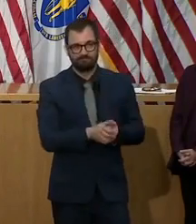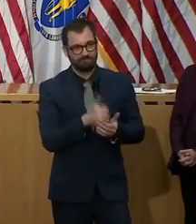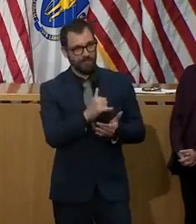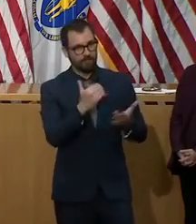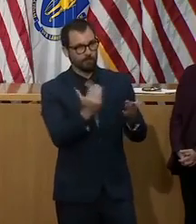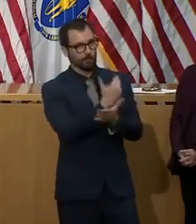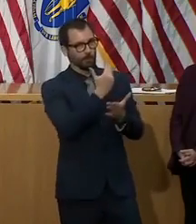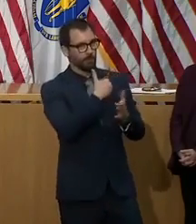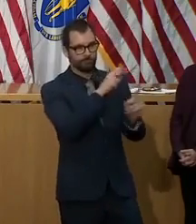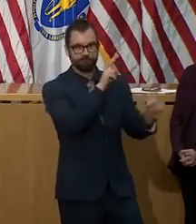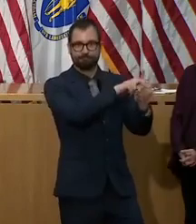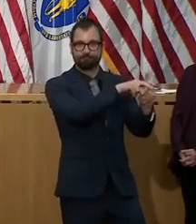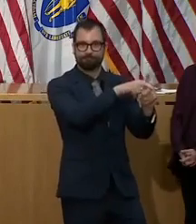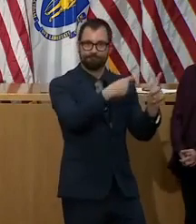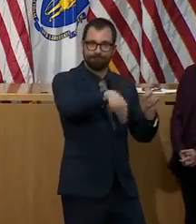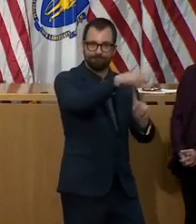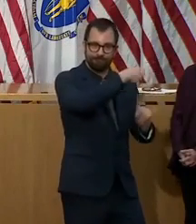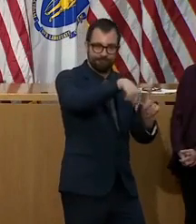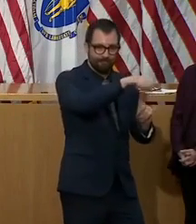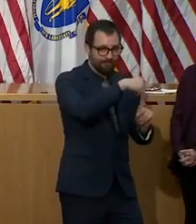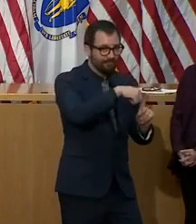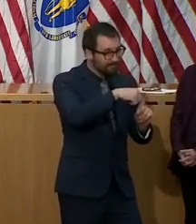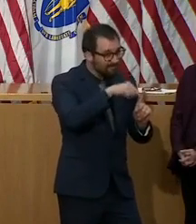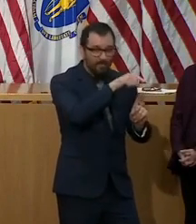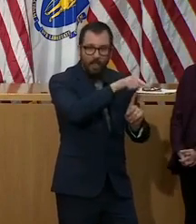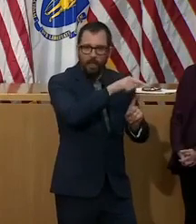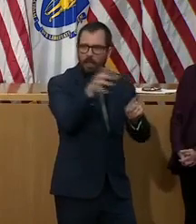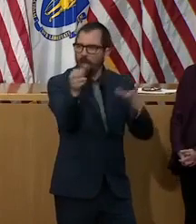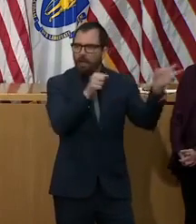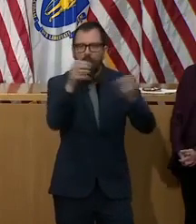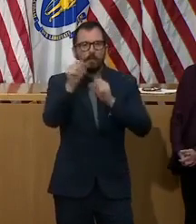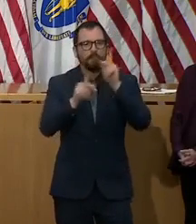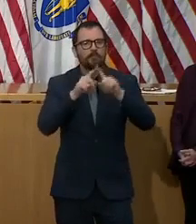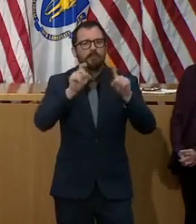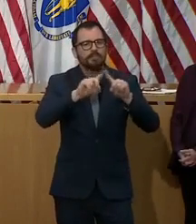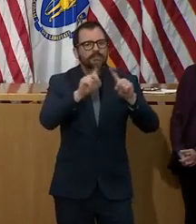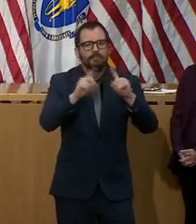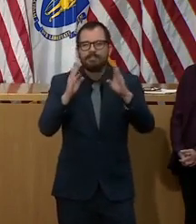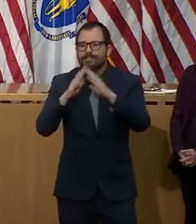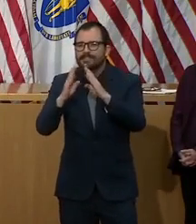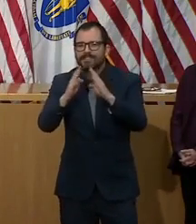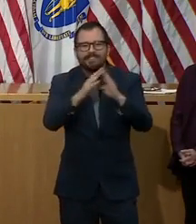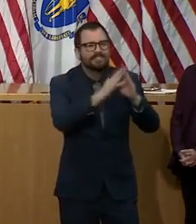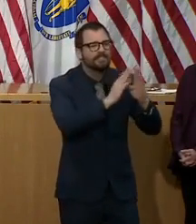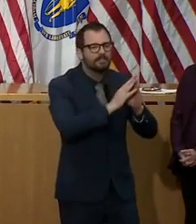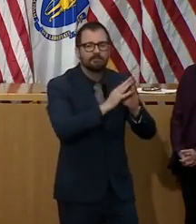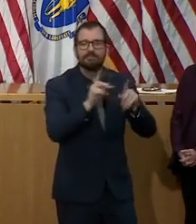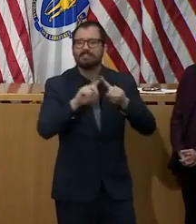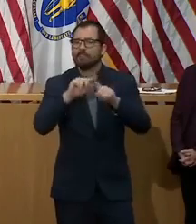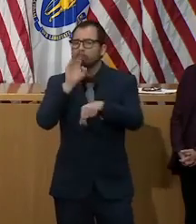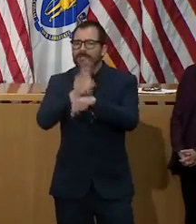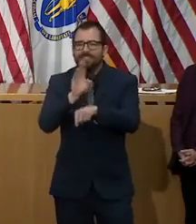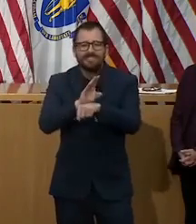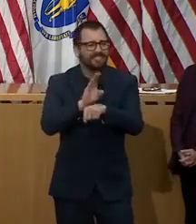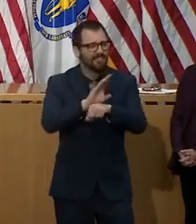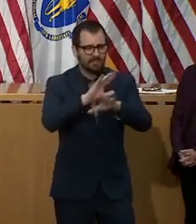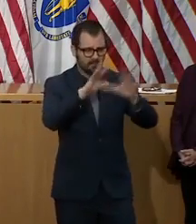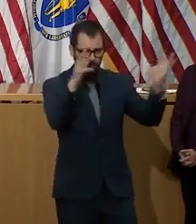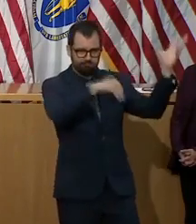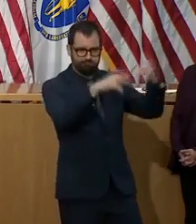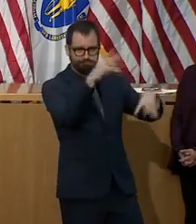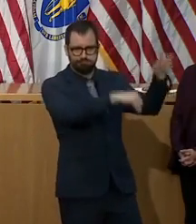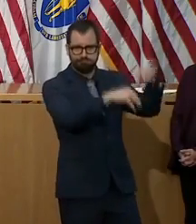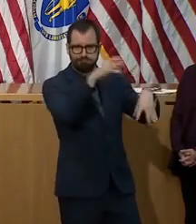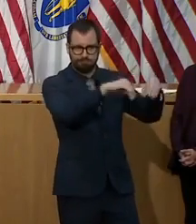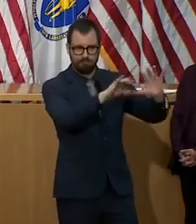municipal leaders, and start to plan for the reopening of our Massachusetts economy. As the governor said,